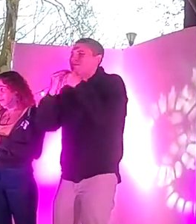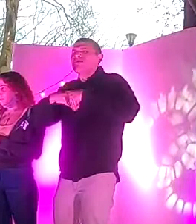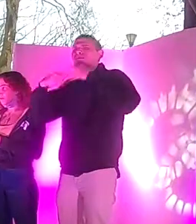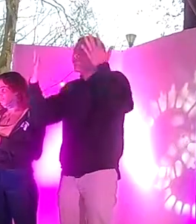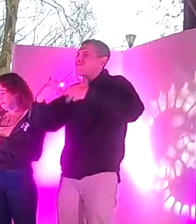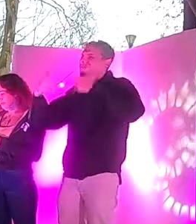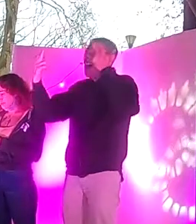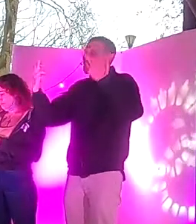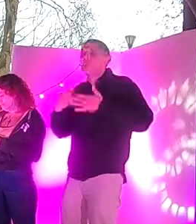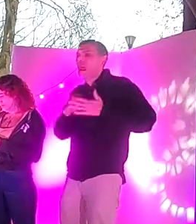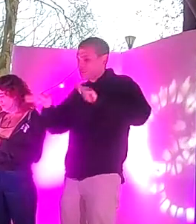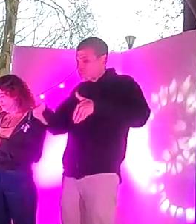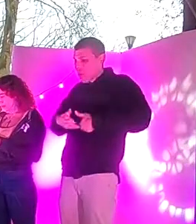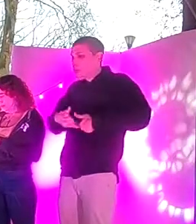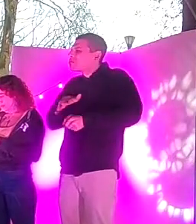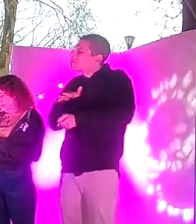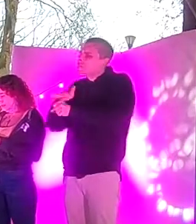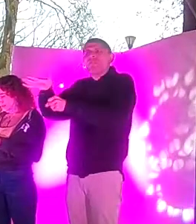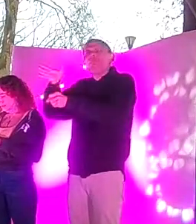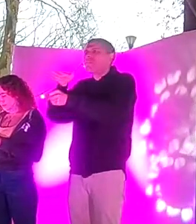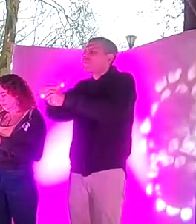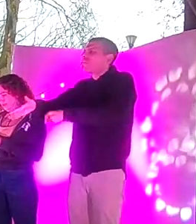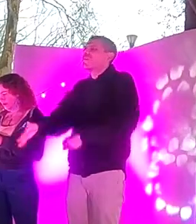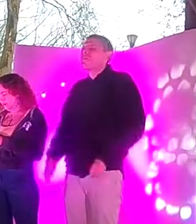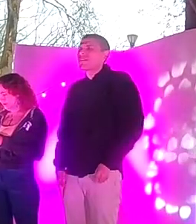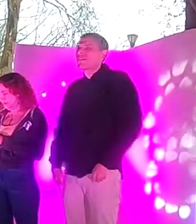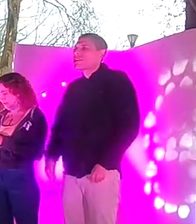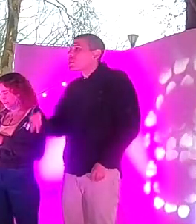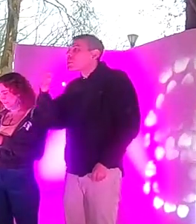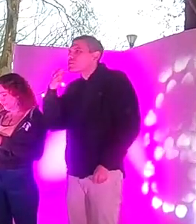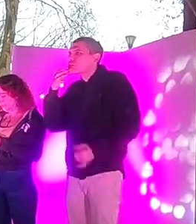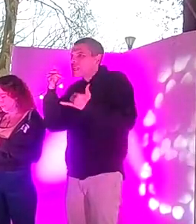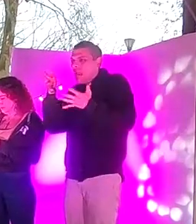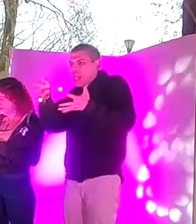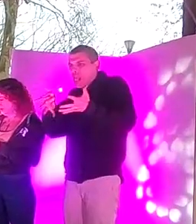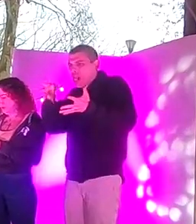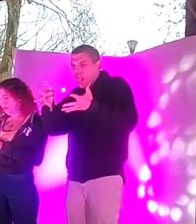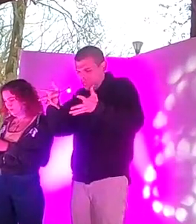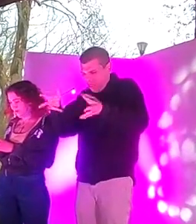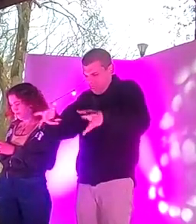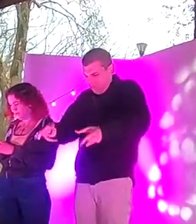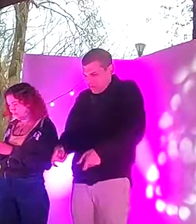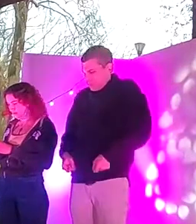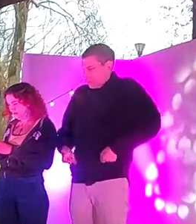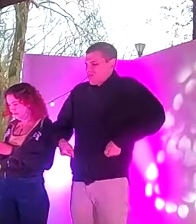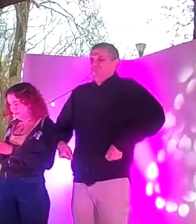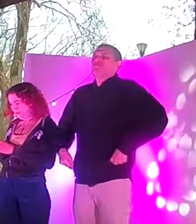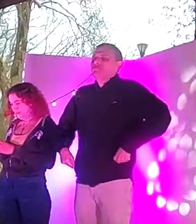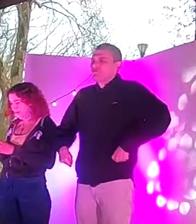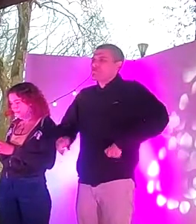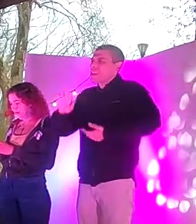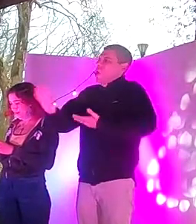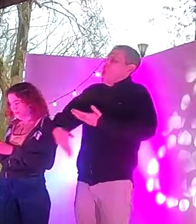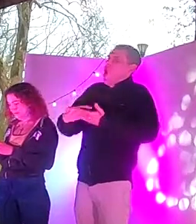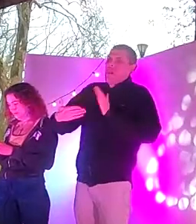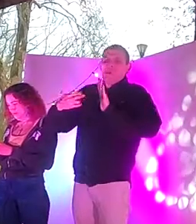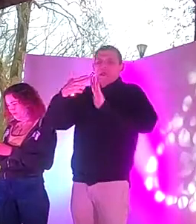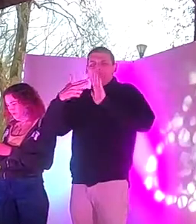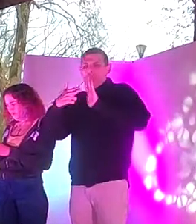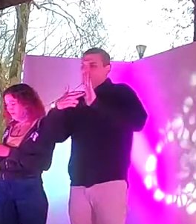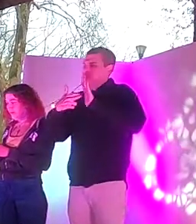decided enough was enough. And soon I realized this vessel, with all of its labels, is